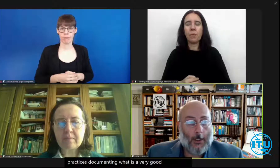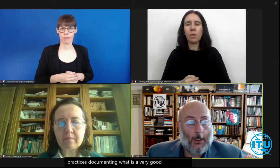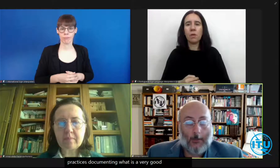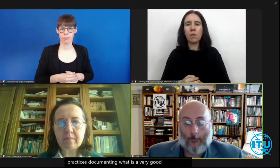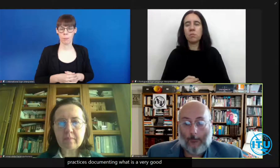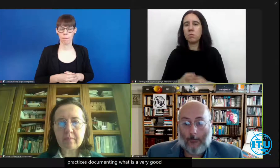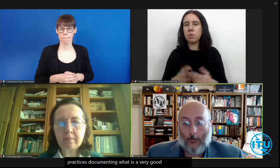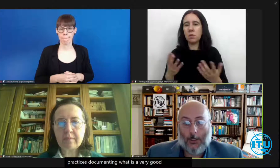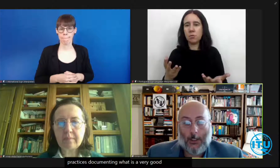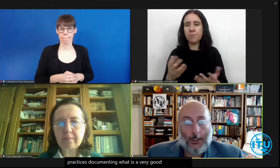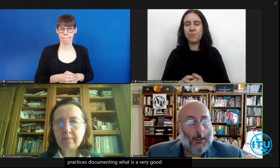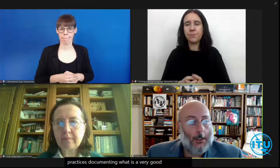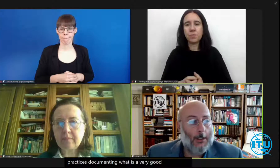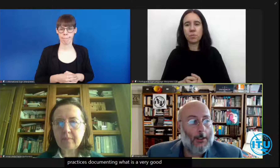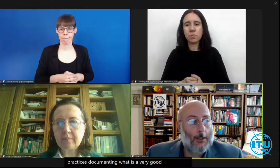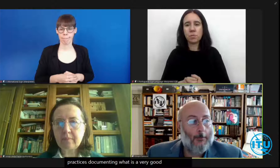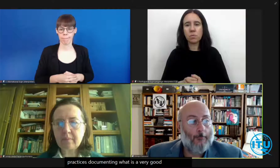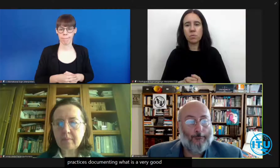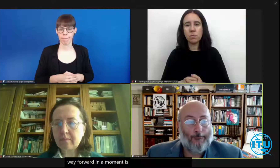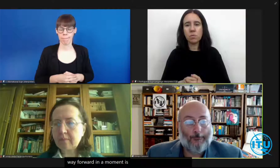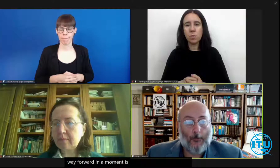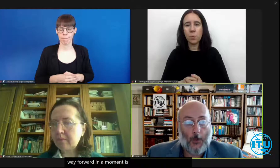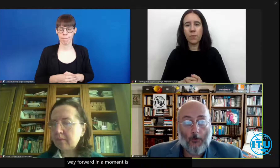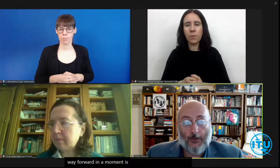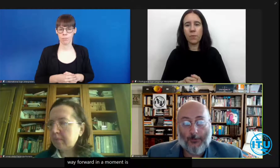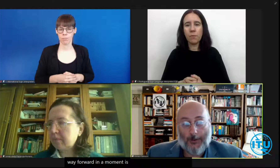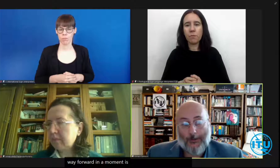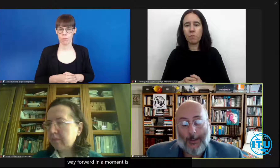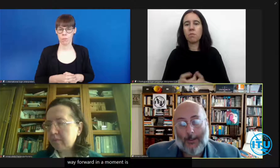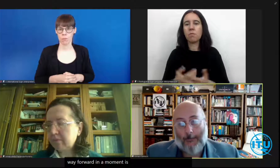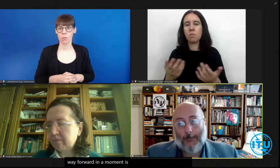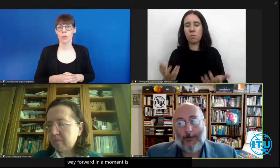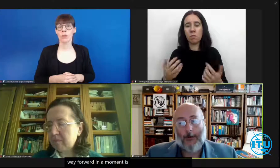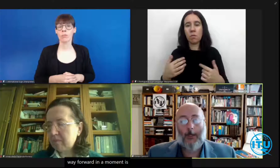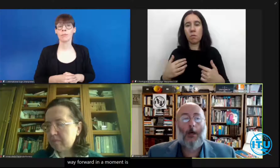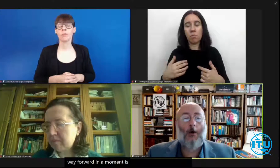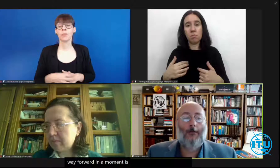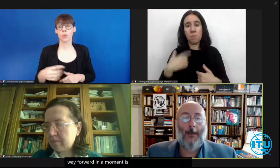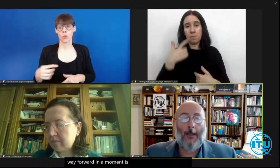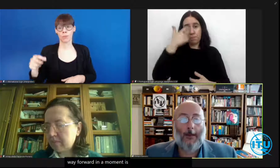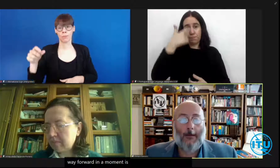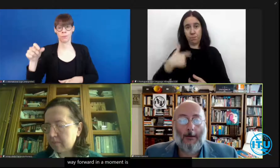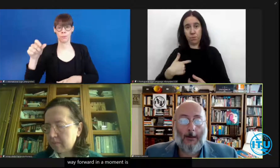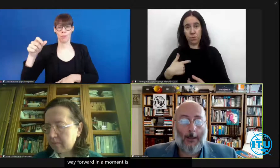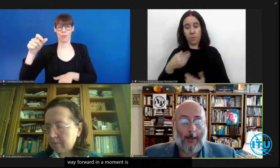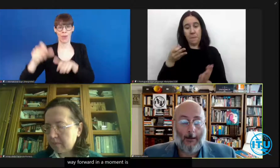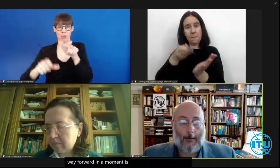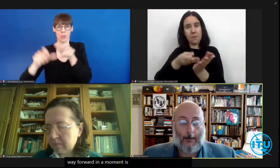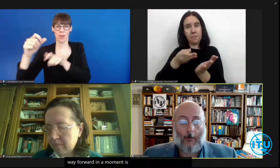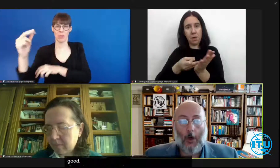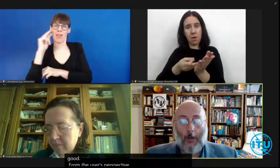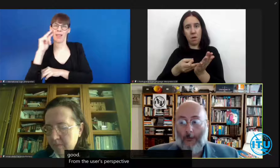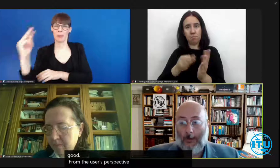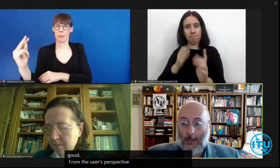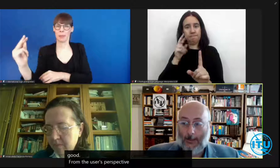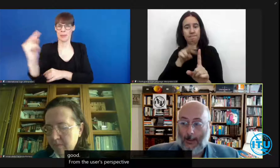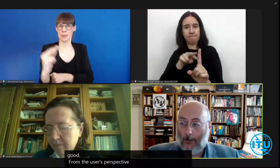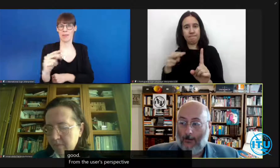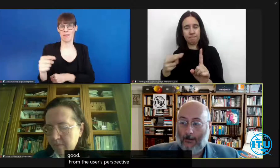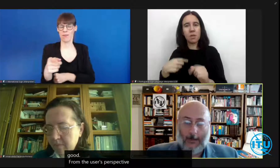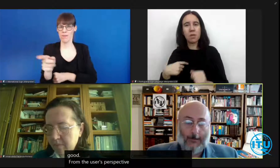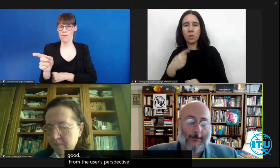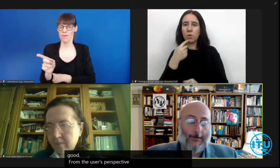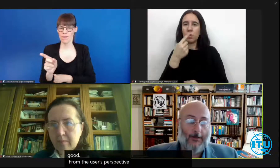From the user's perspective, I would say that one of